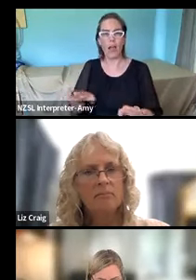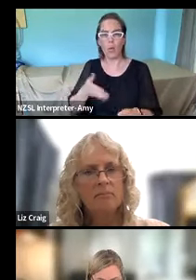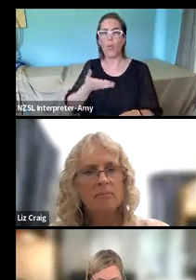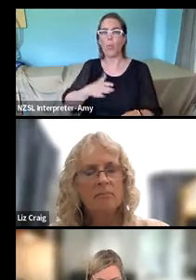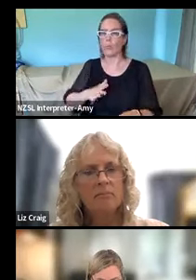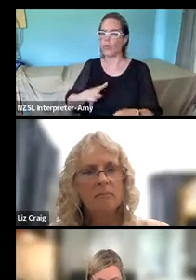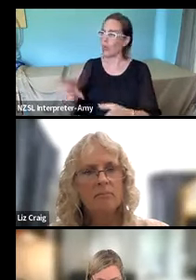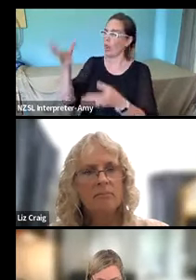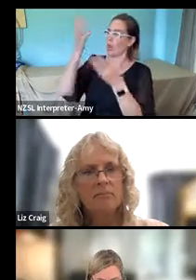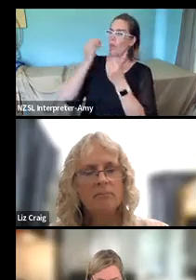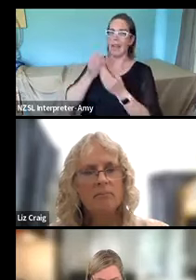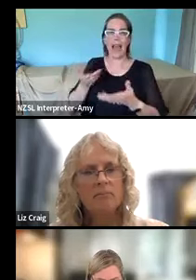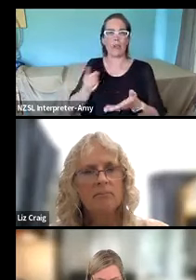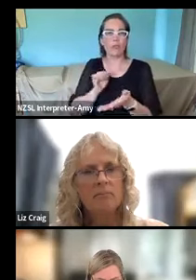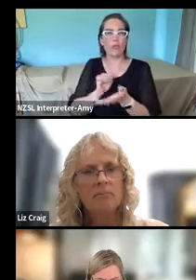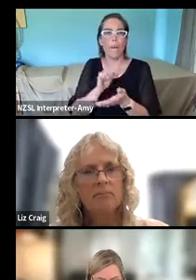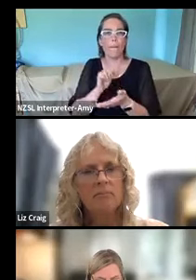learn how to shop with